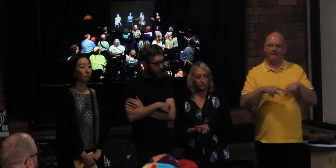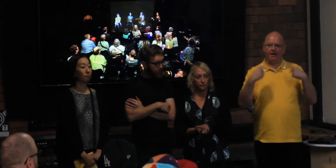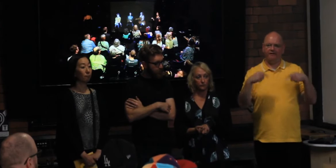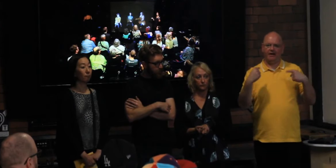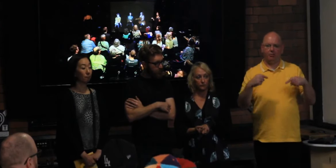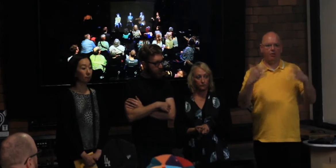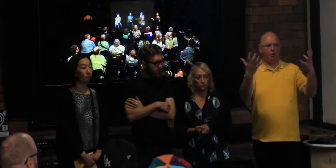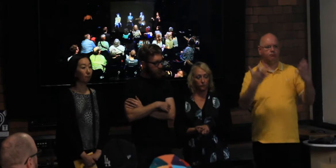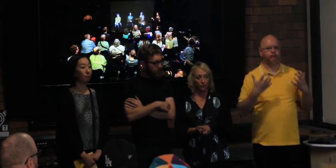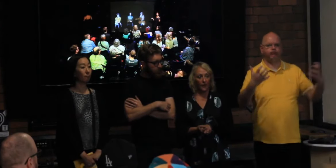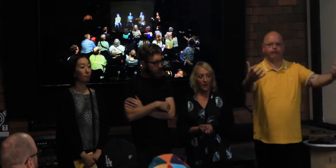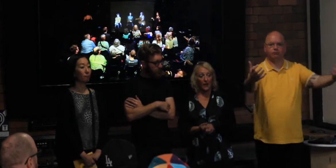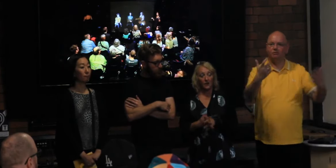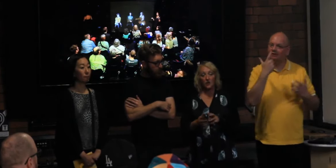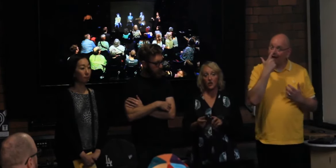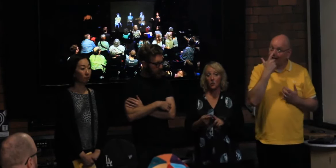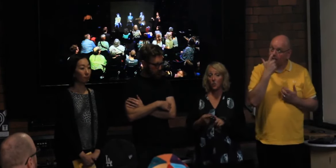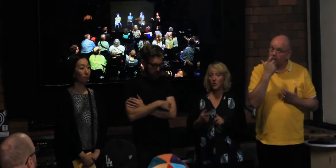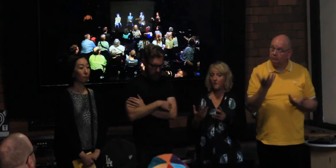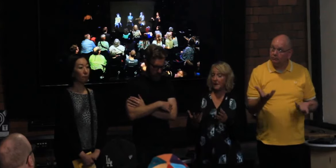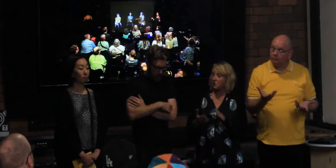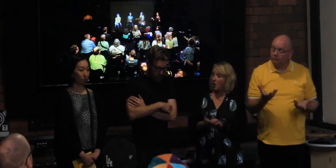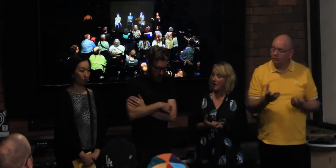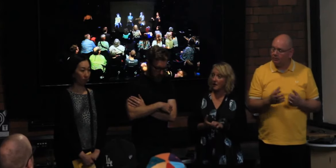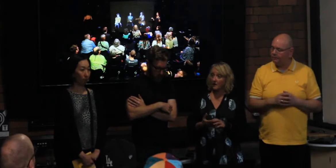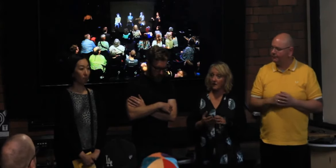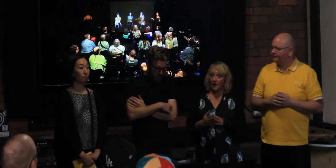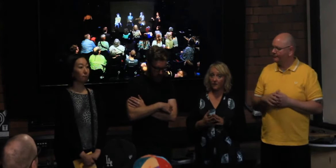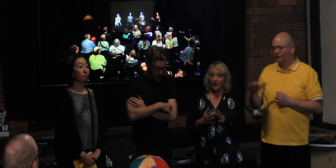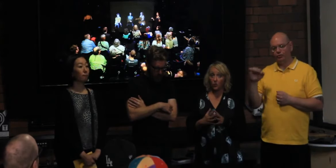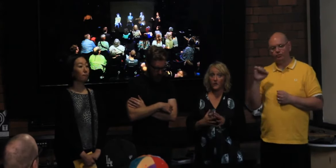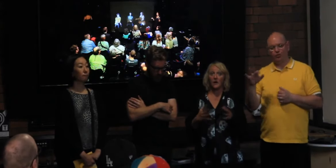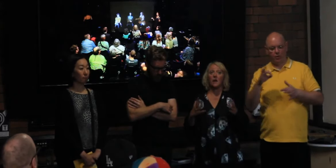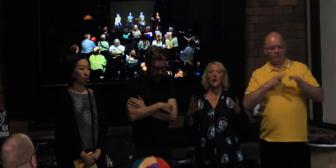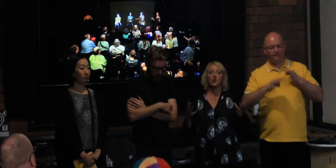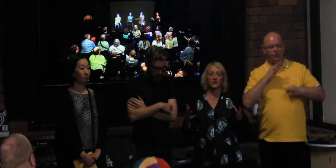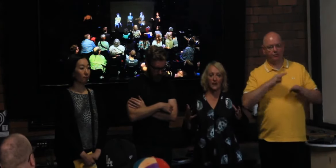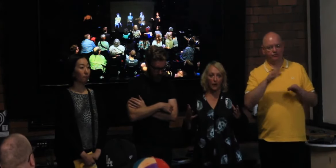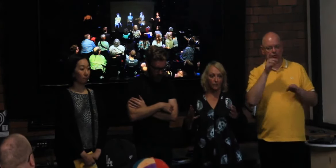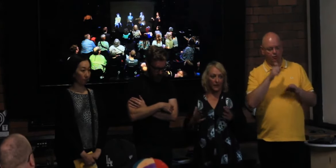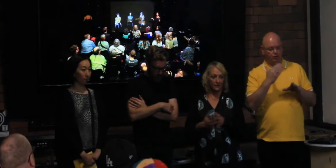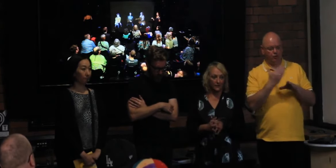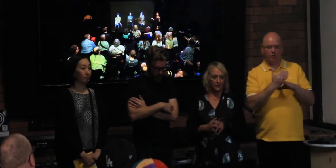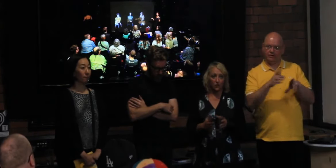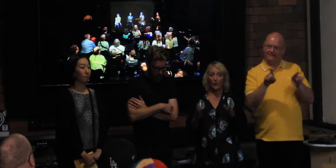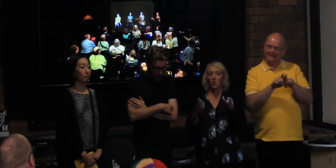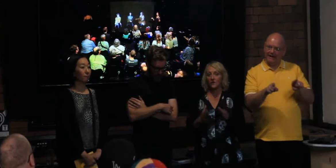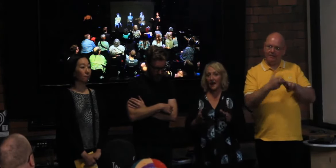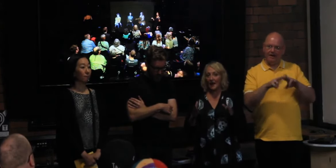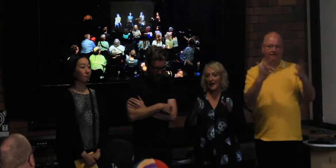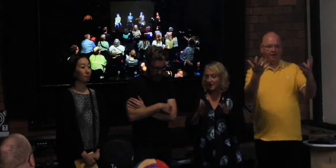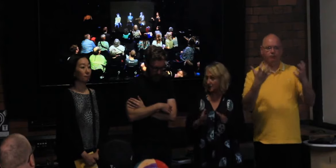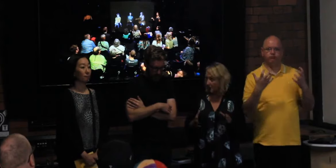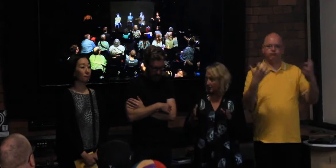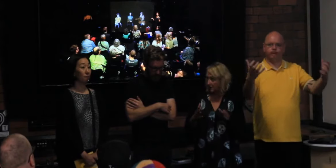still work in the same way? So would the piece work if it was a larger scale piece, so it wasn't